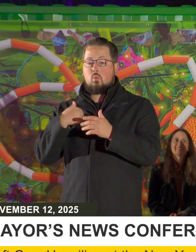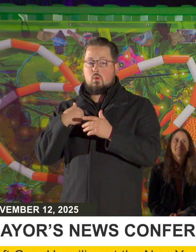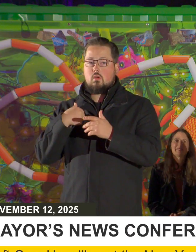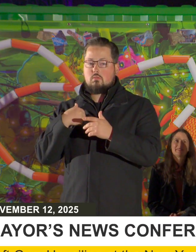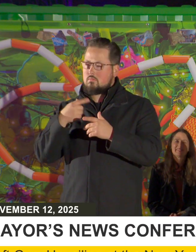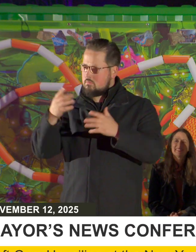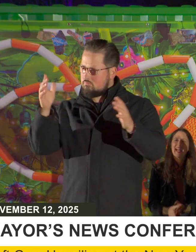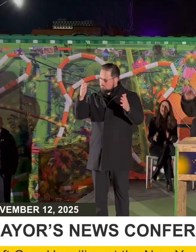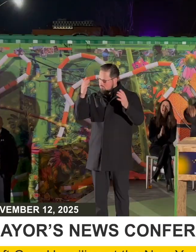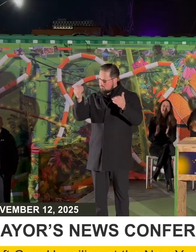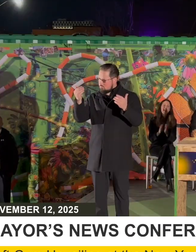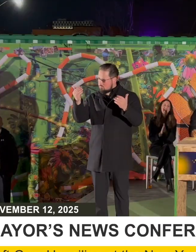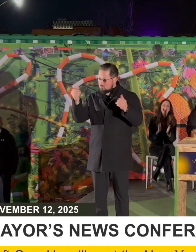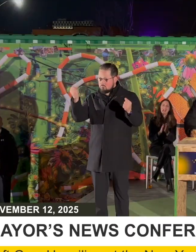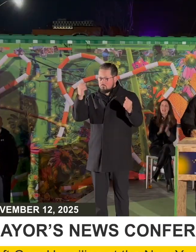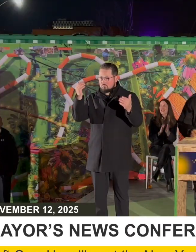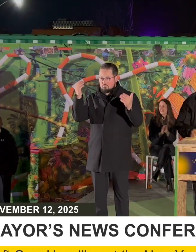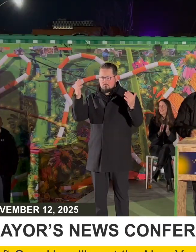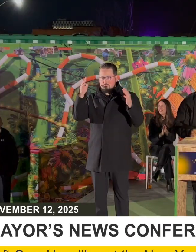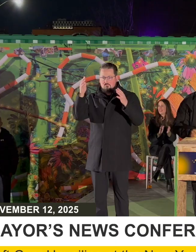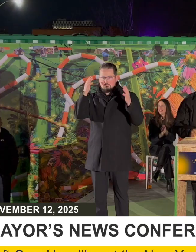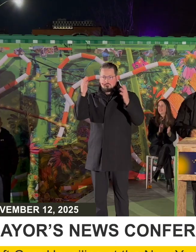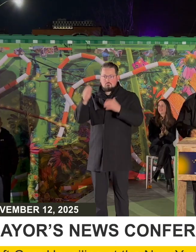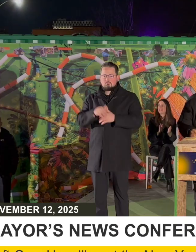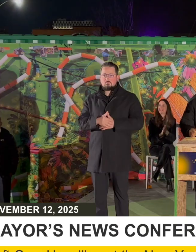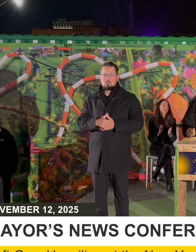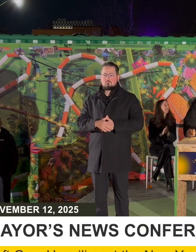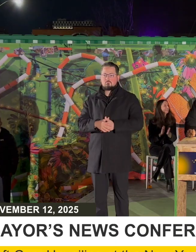thing, yeah, give them applause, please. Yeah.